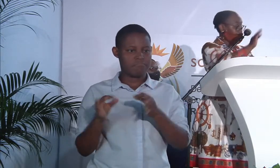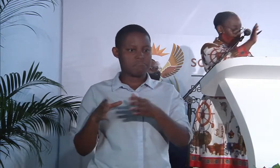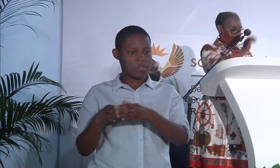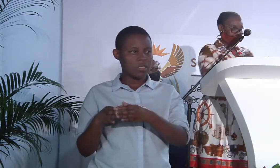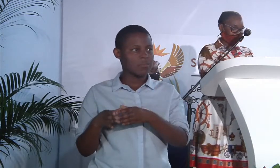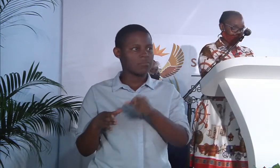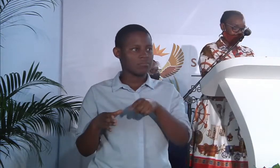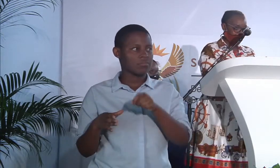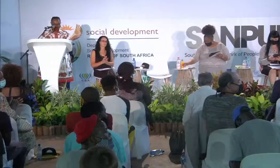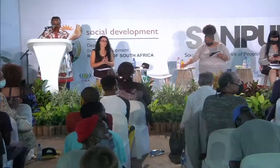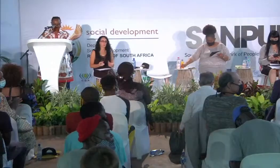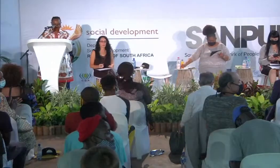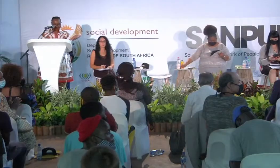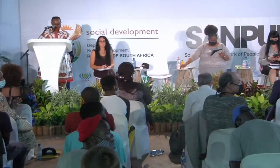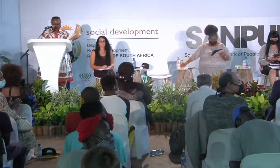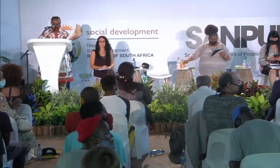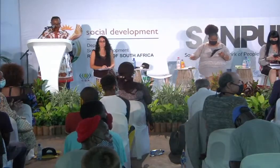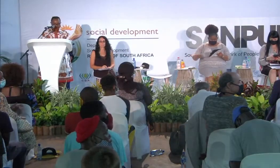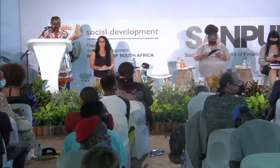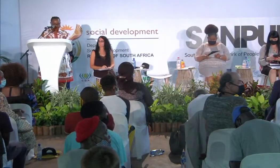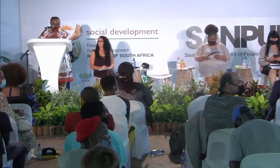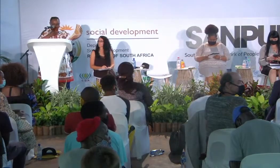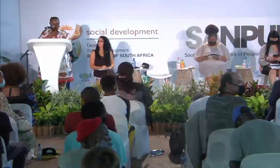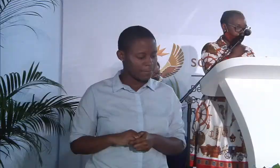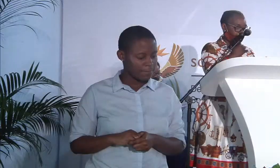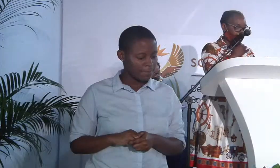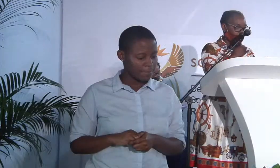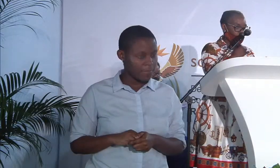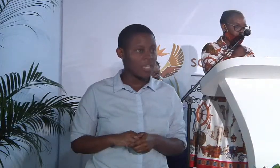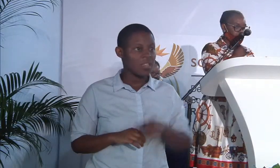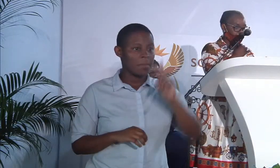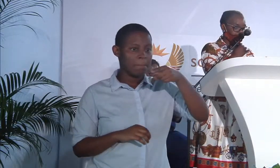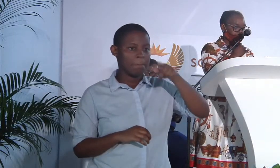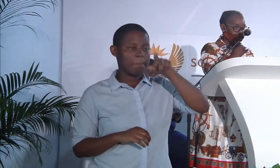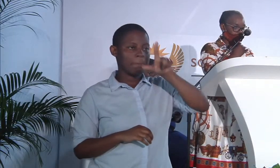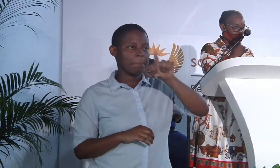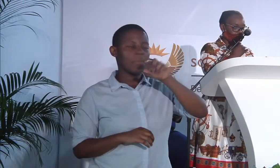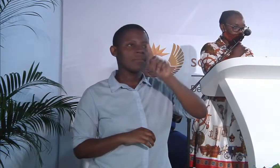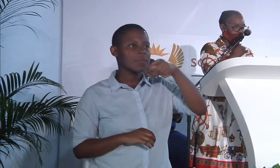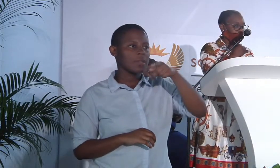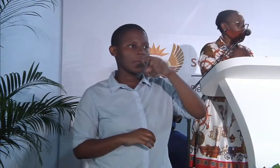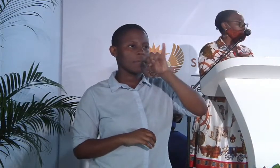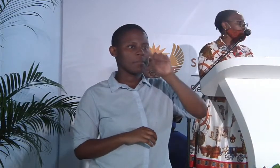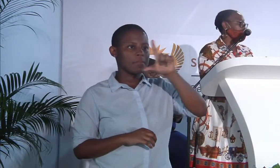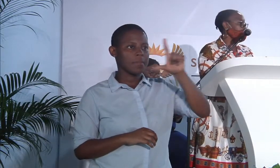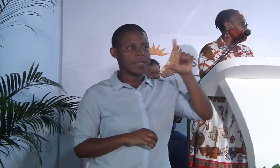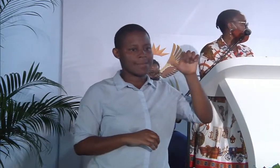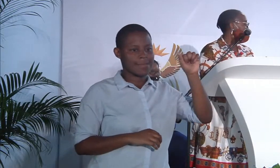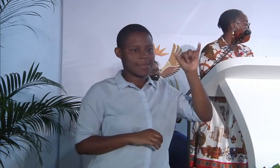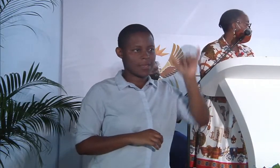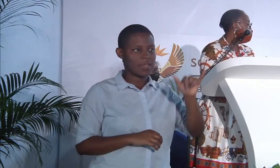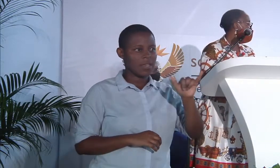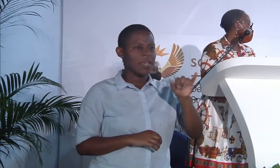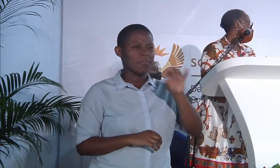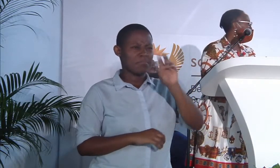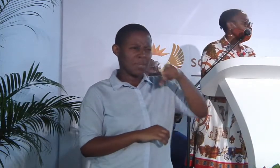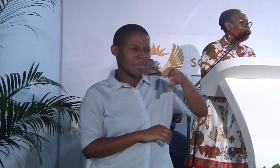Are they here? Mr. Sam Pillay, co-chairperson of PASF.